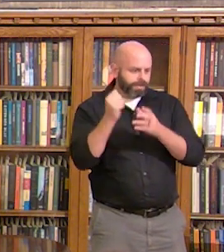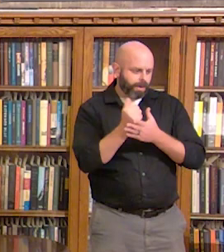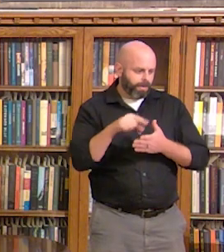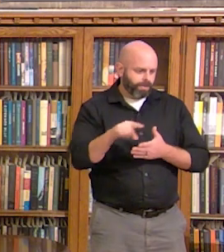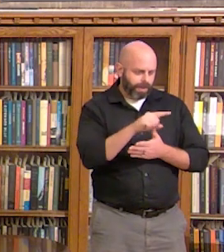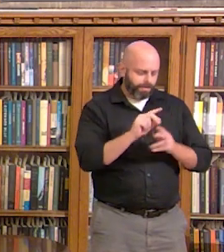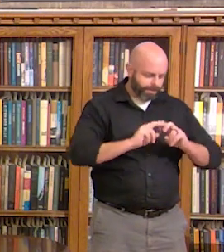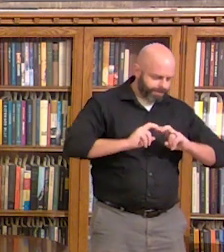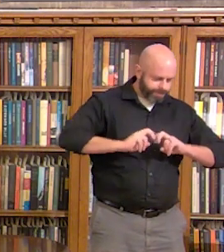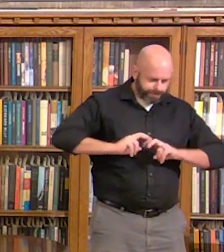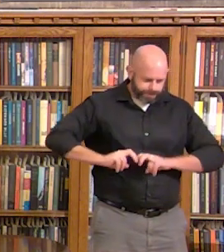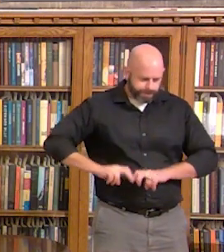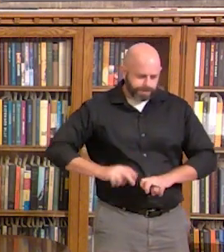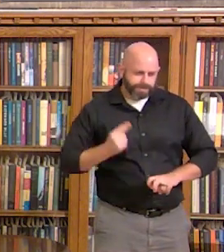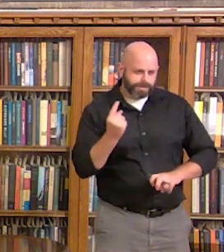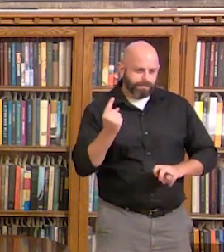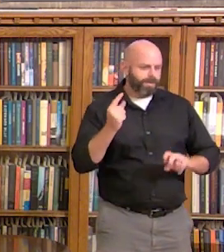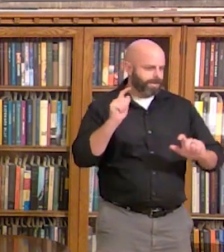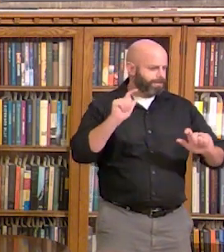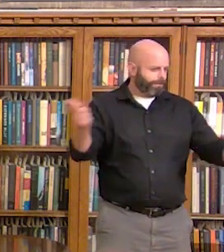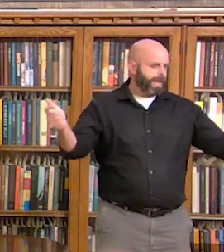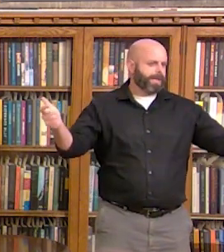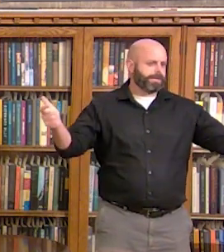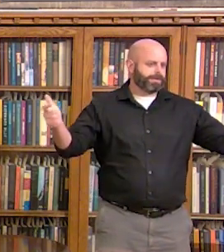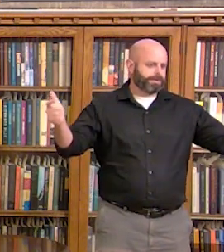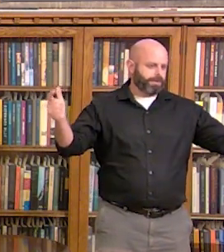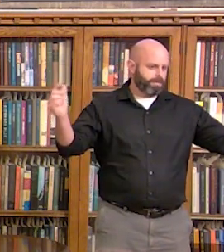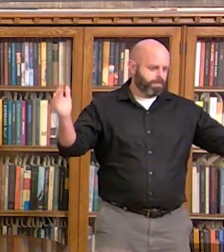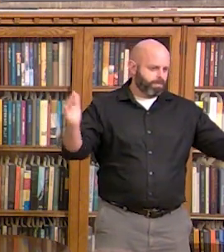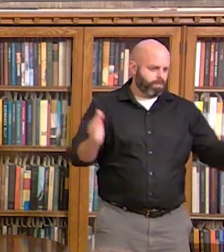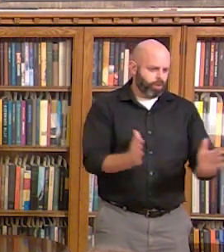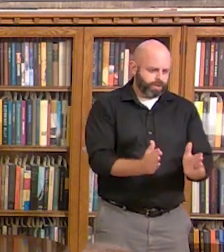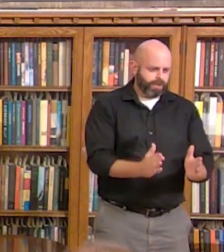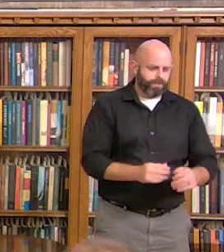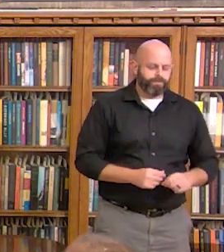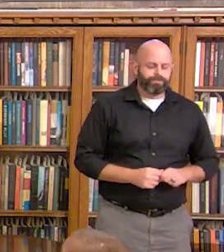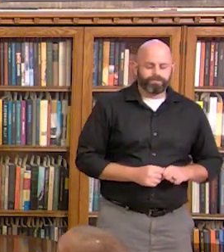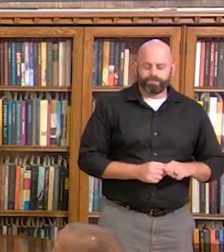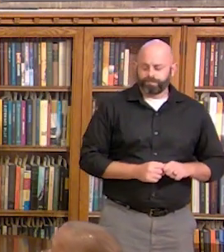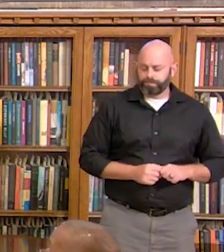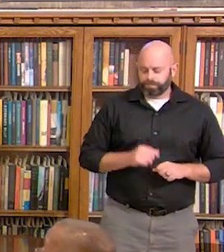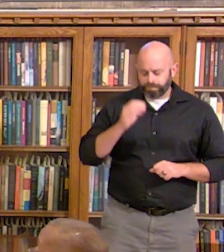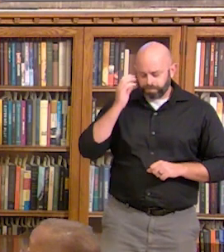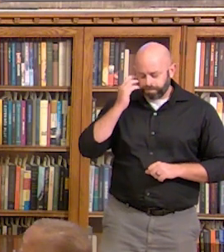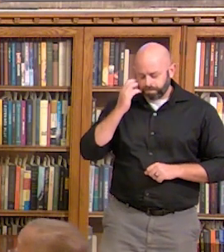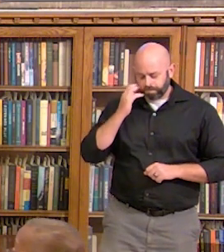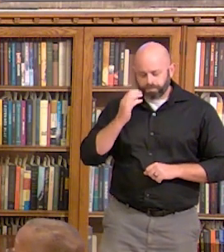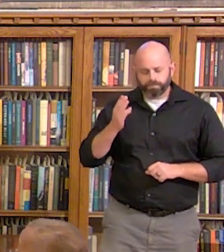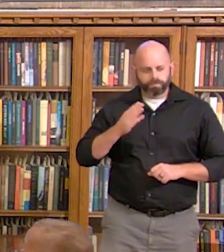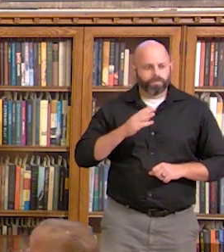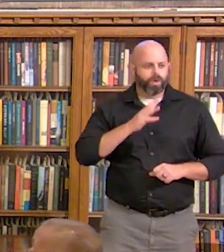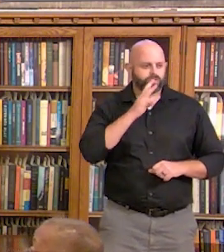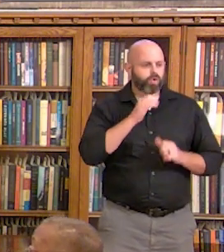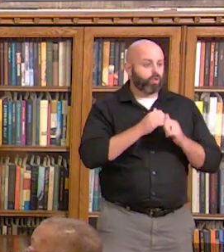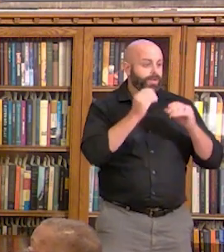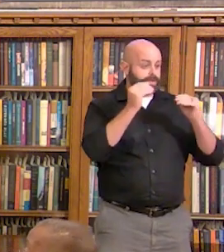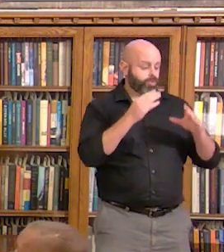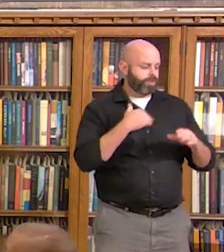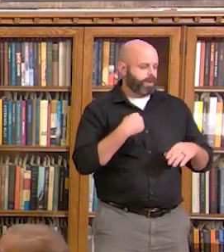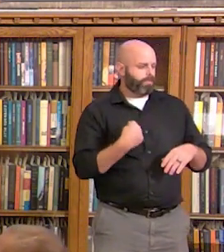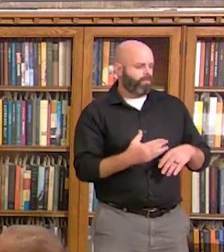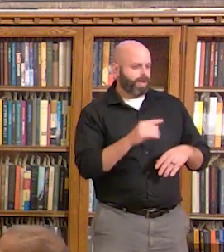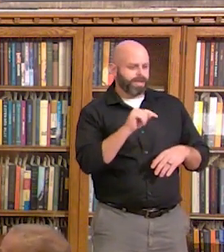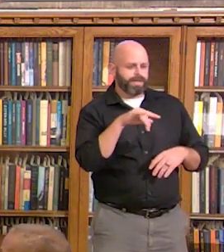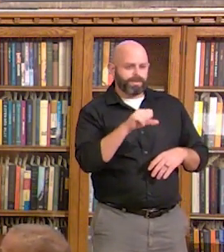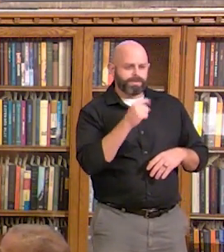take apart something that's so big you know when I talk to the teachers so generally I give them these tips I say